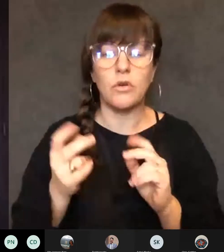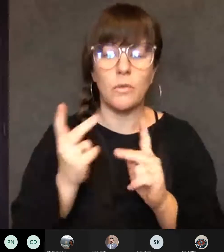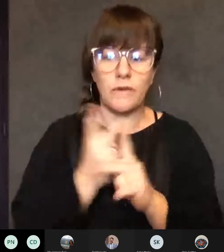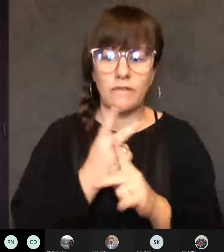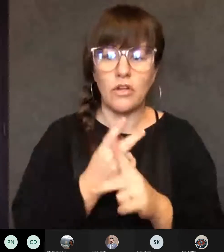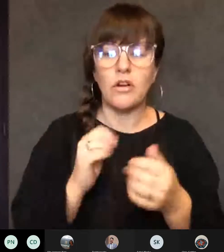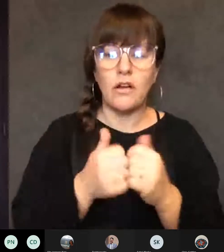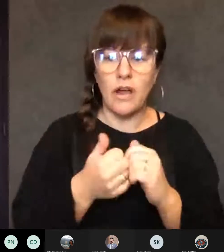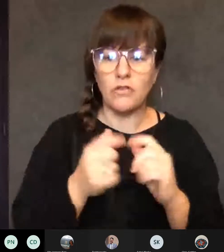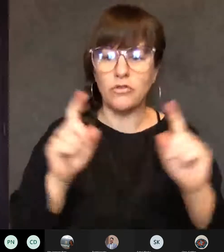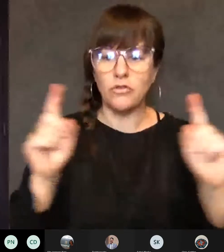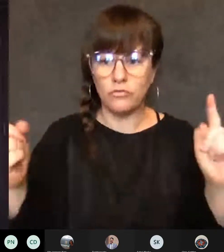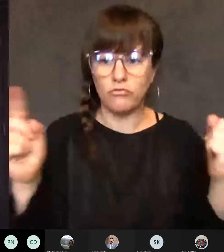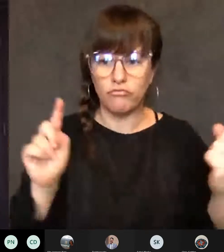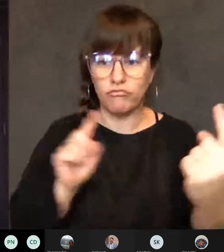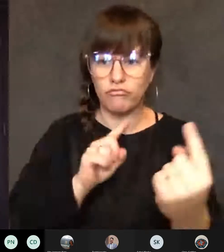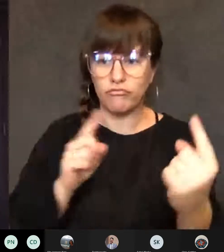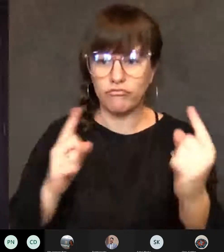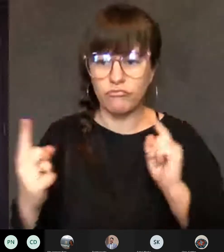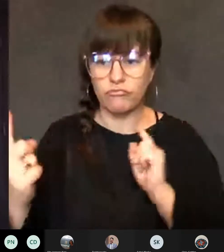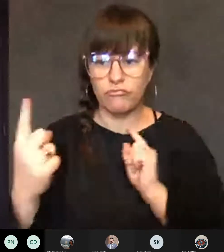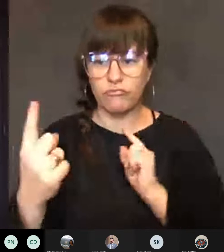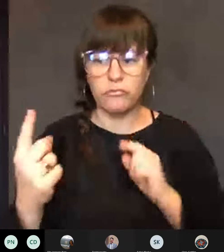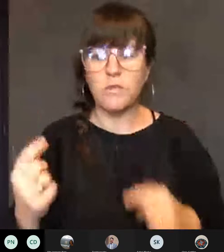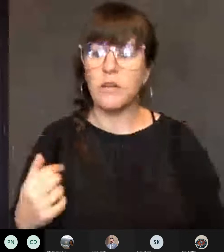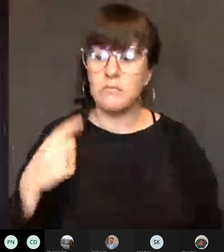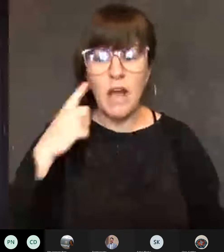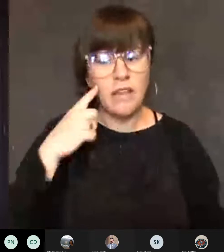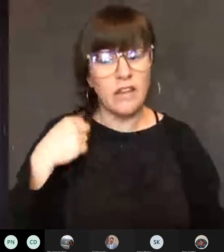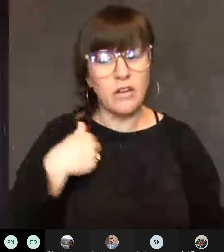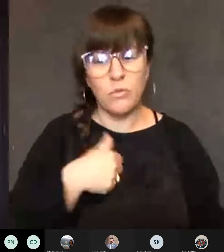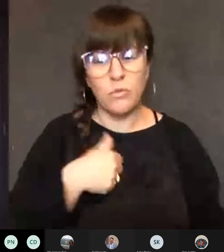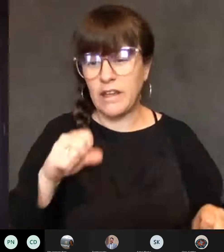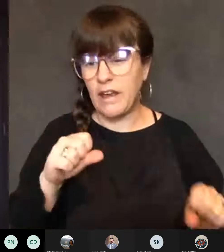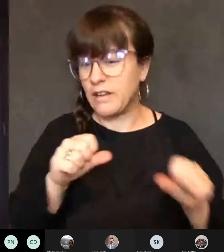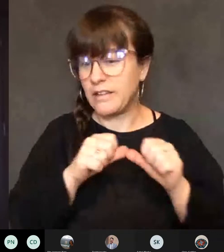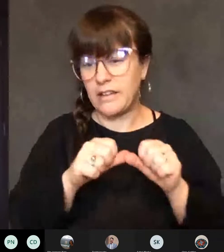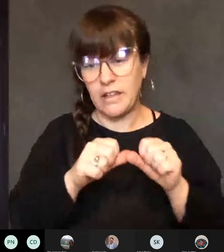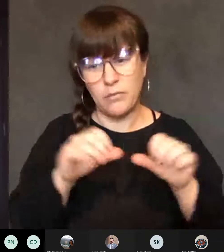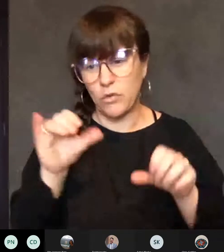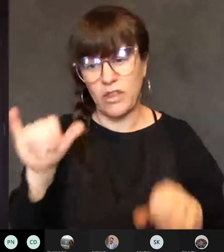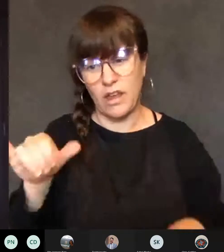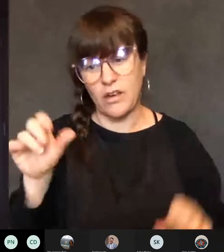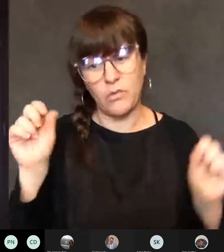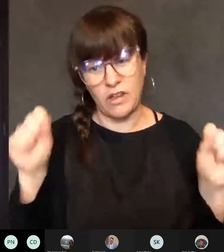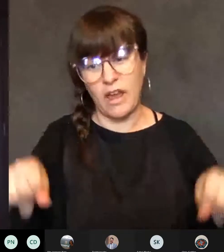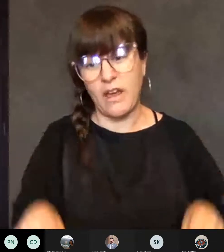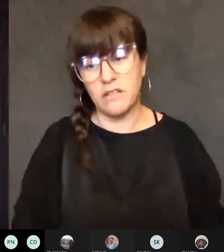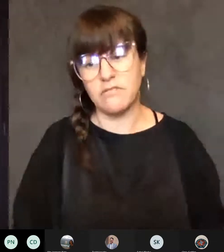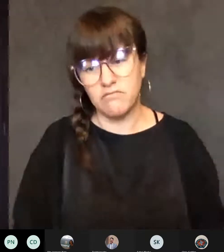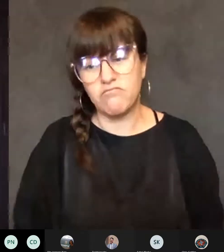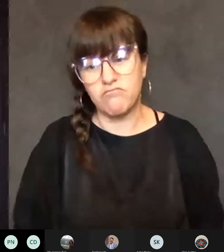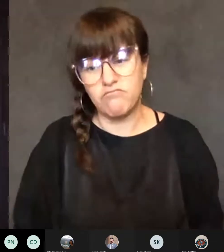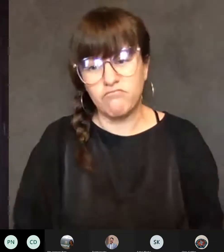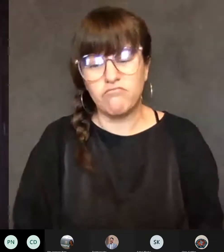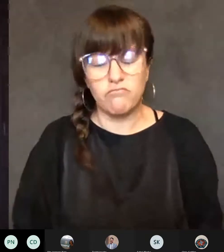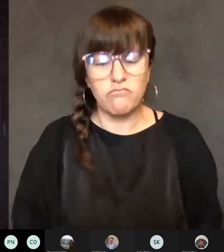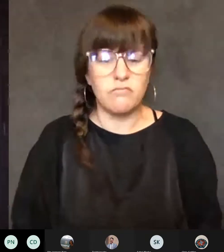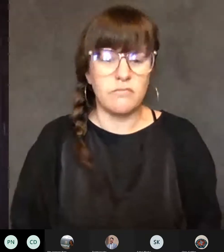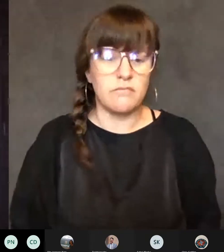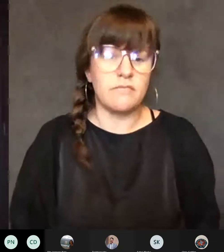people apart. And I think we can keep doing that. And even if it may take